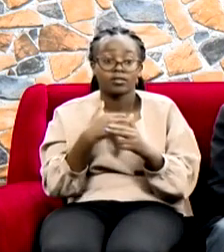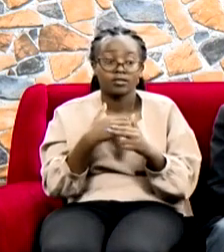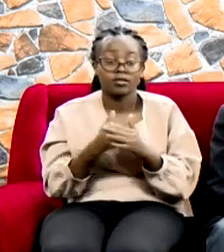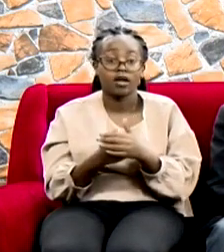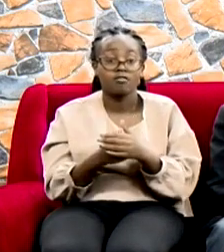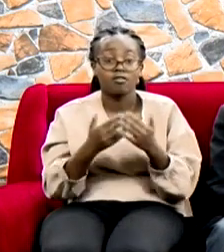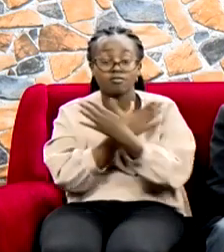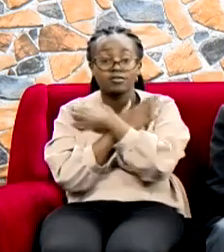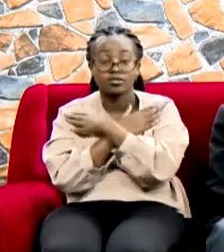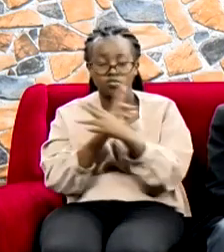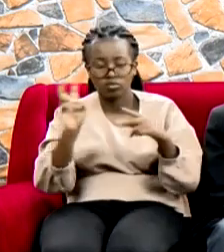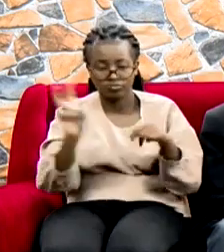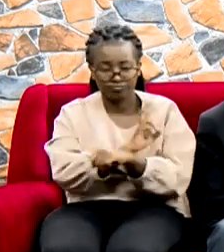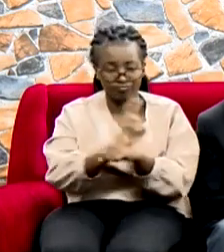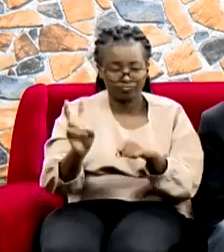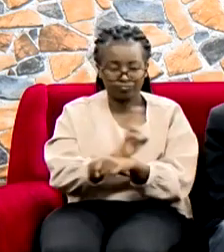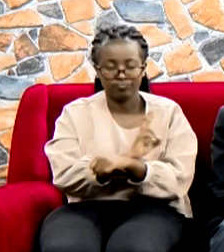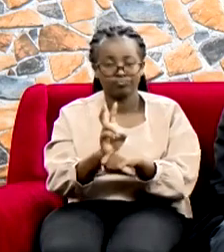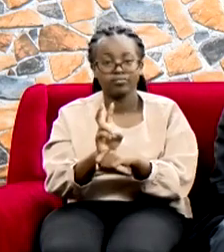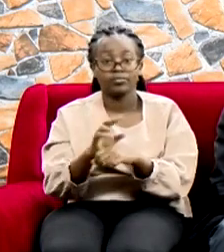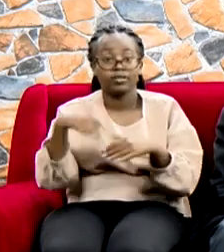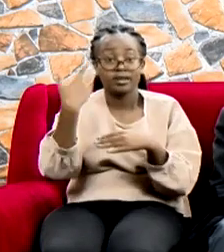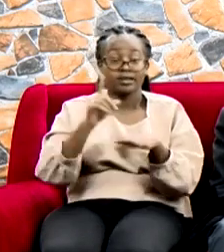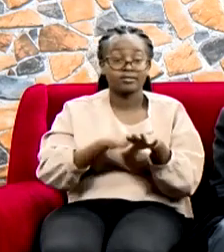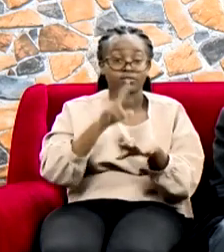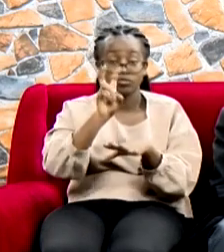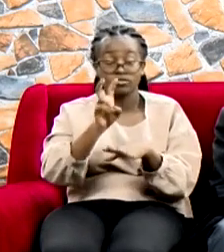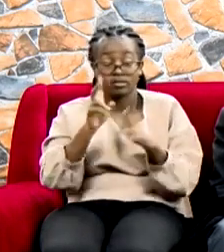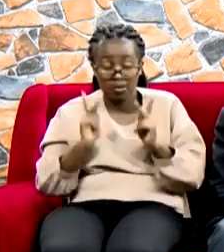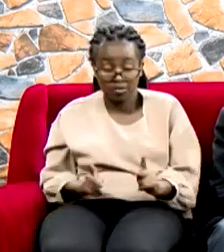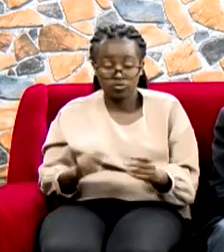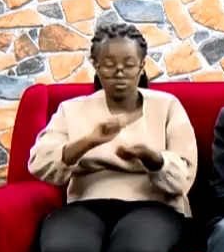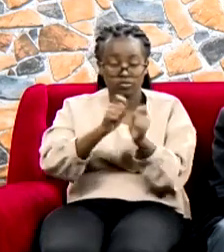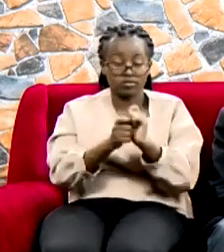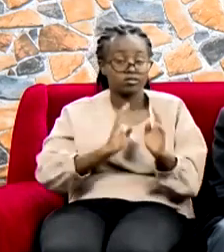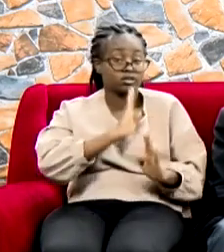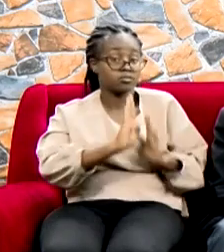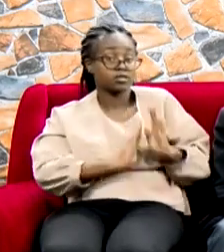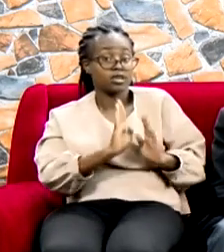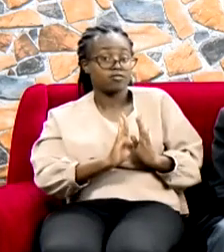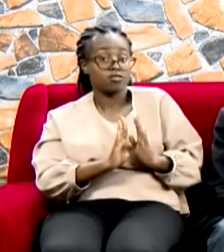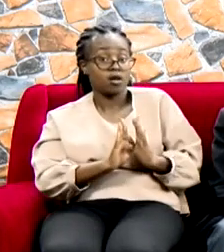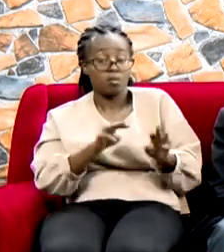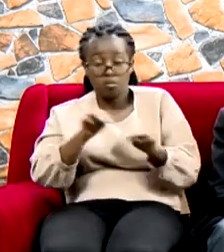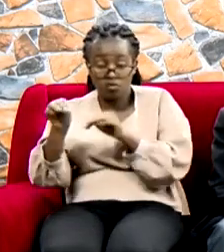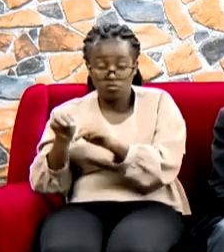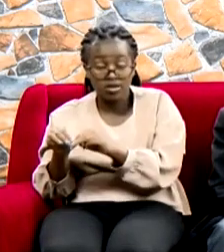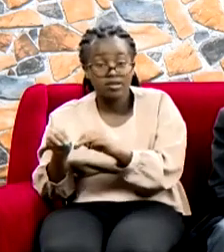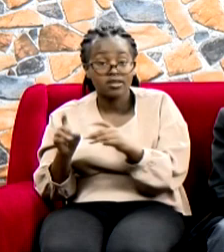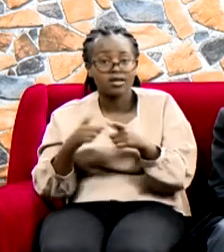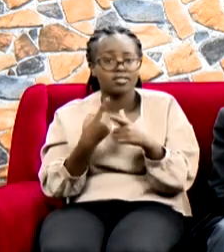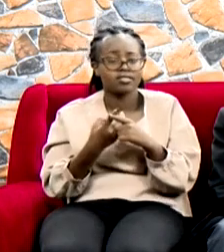can monitor exactly what is going on with you. So next time you see someone changing in their behavior, in their mobility, and they